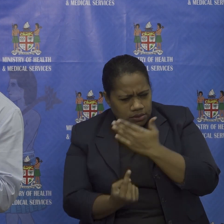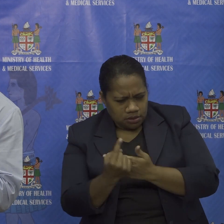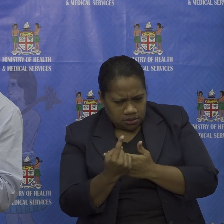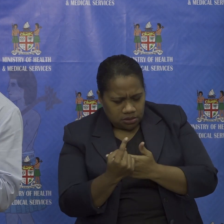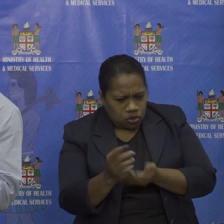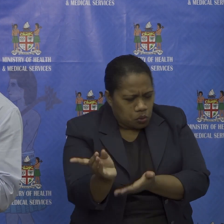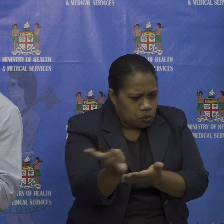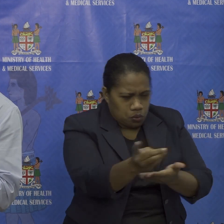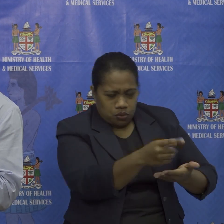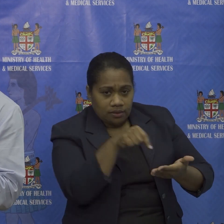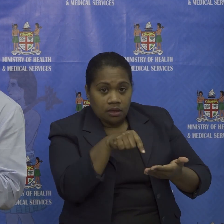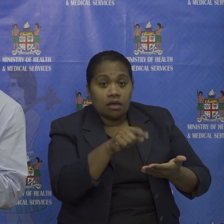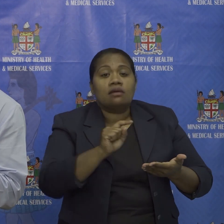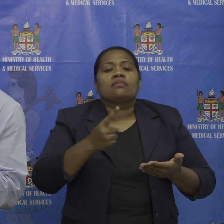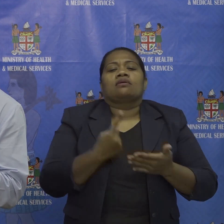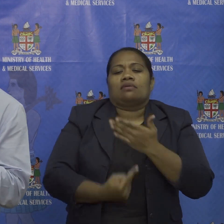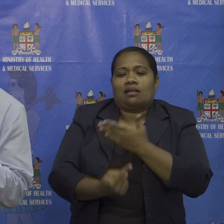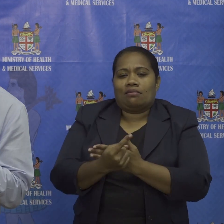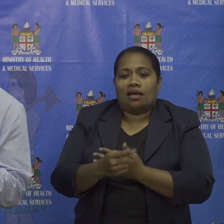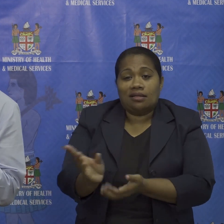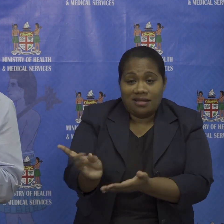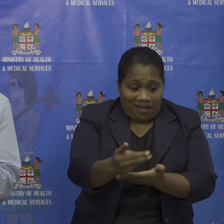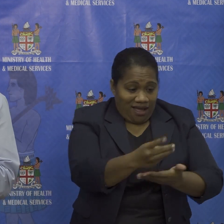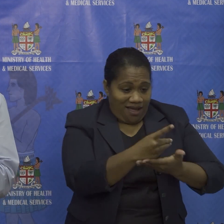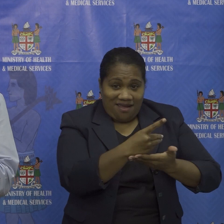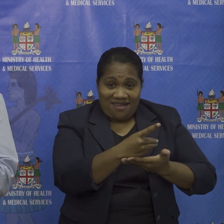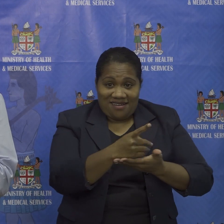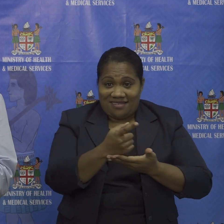Unfortunately, it turned out that the data that we had last night,